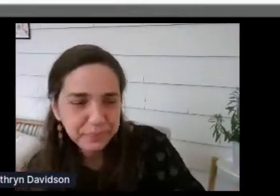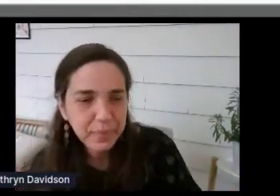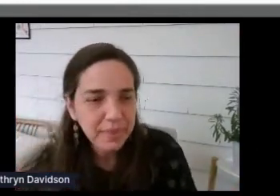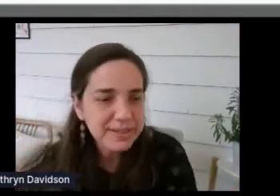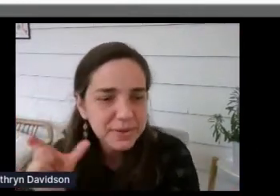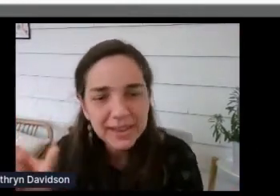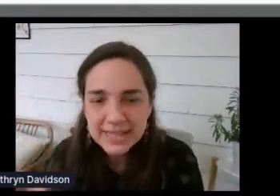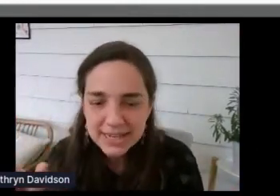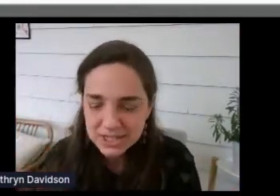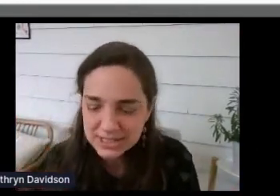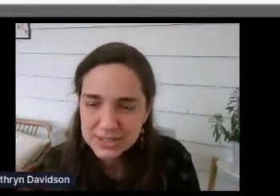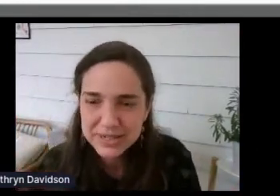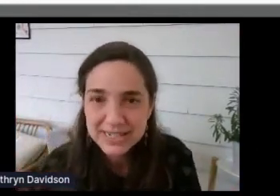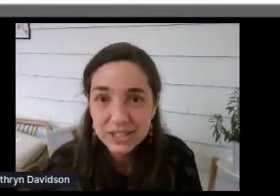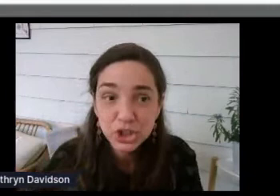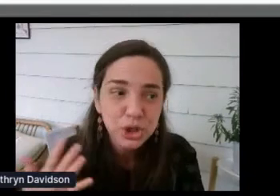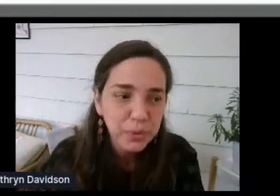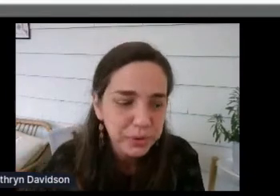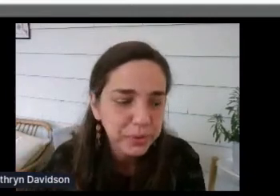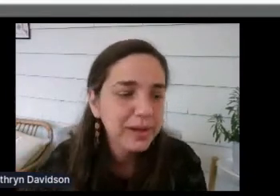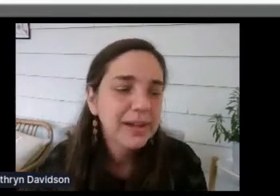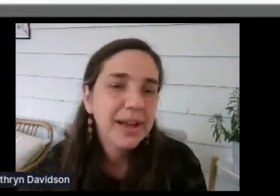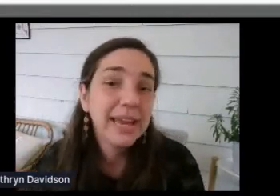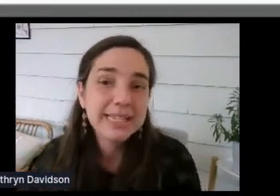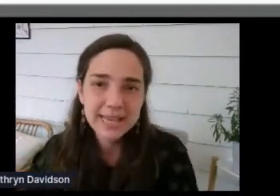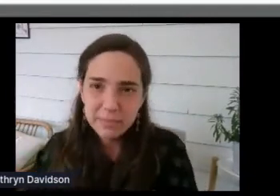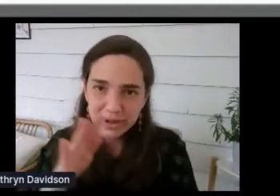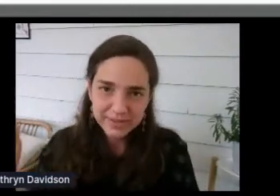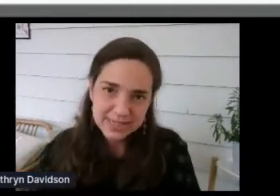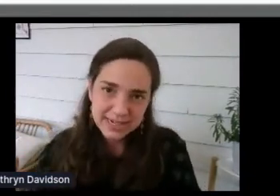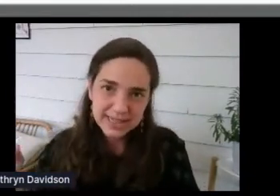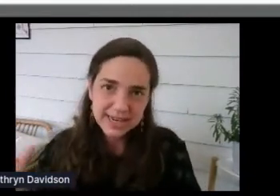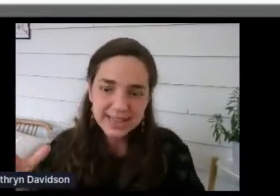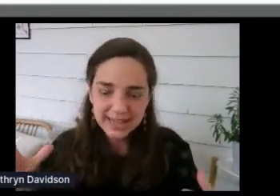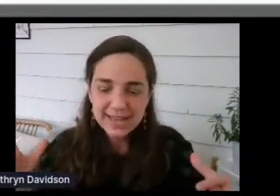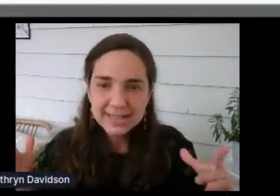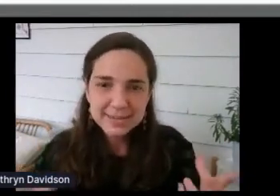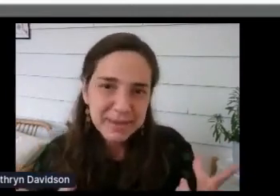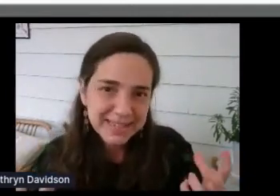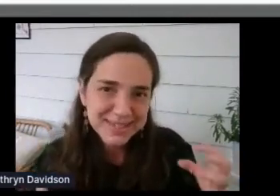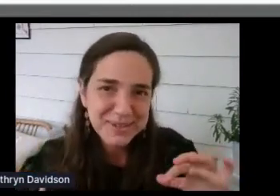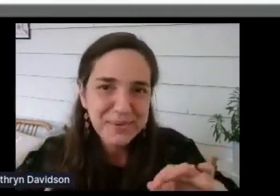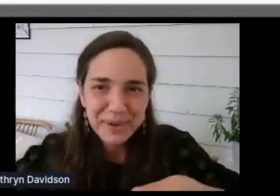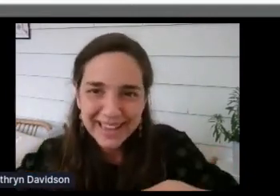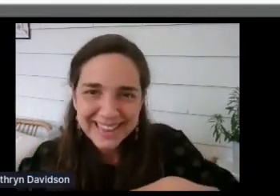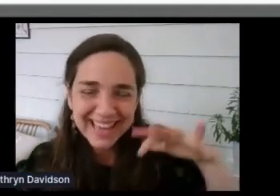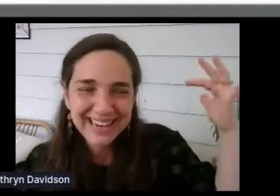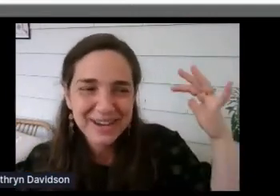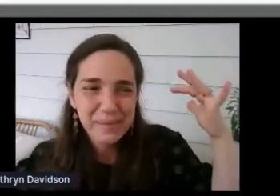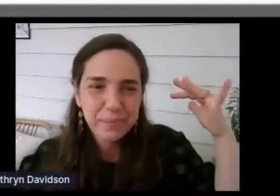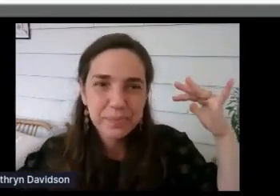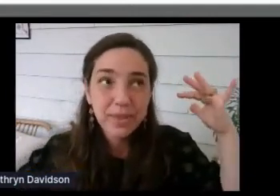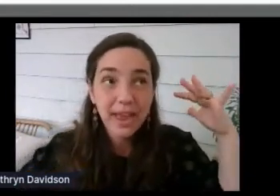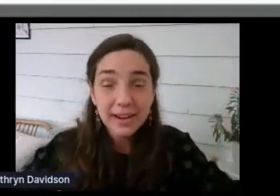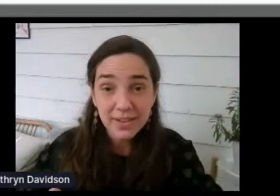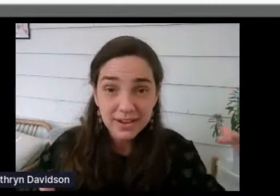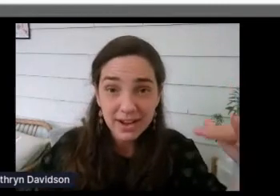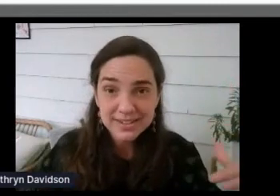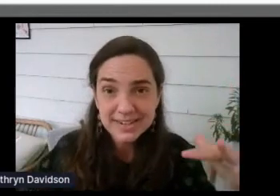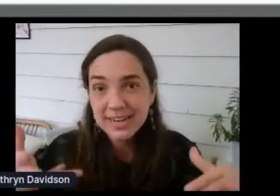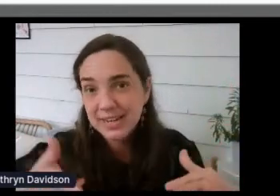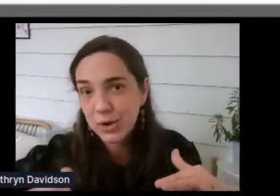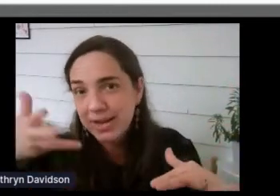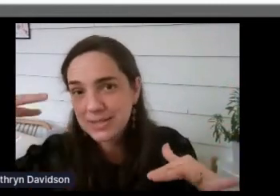together. So in the last section, I just wanted to show you an example of a study that I think speaks to the way that